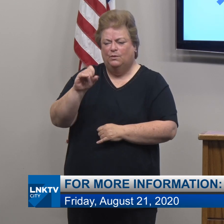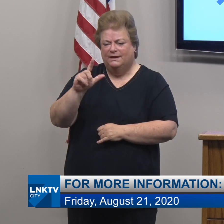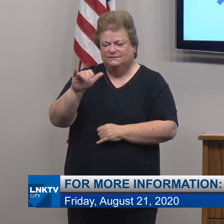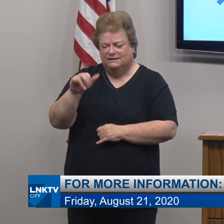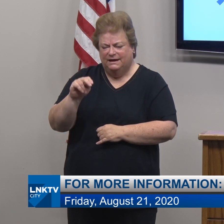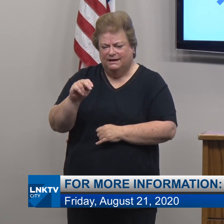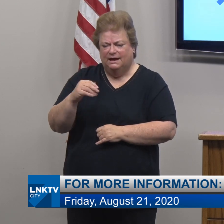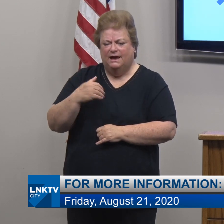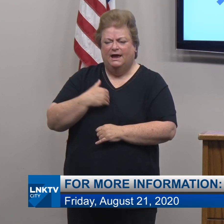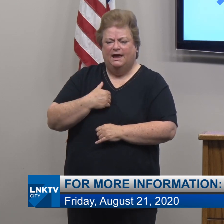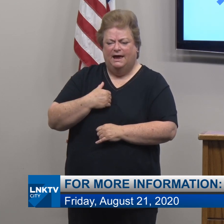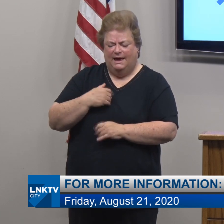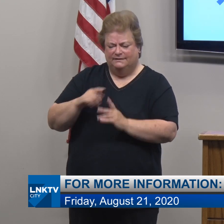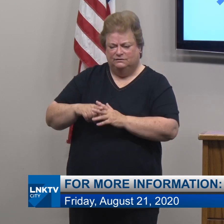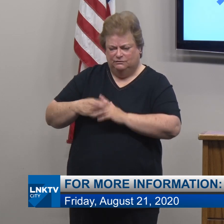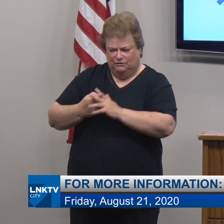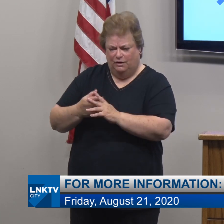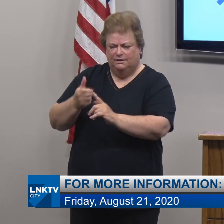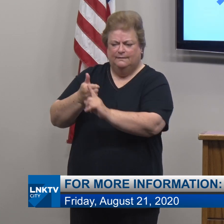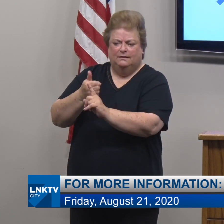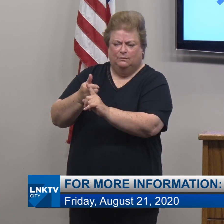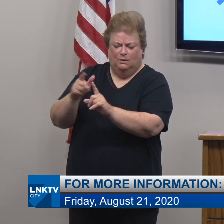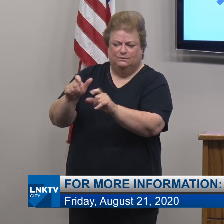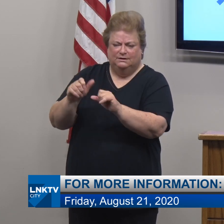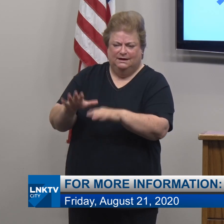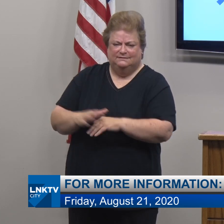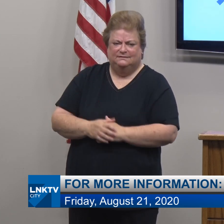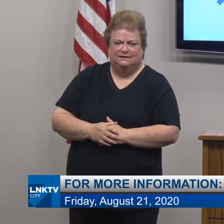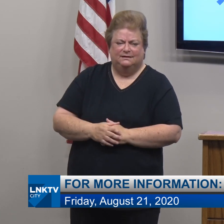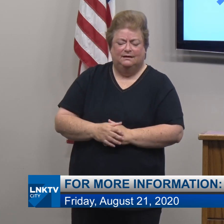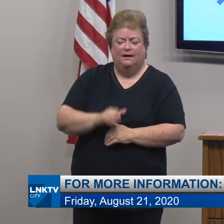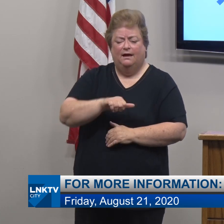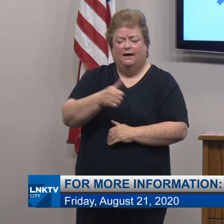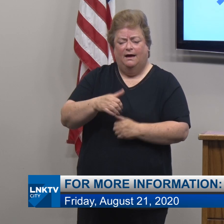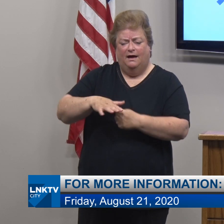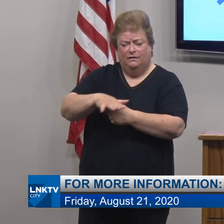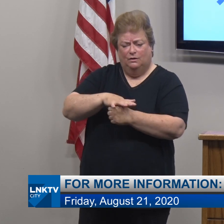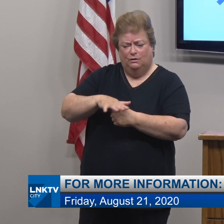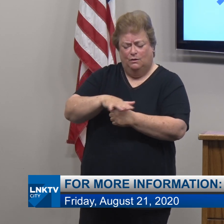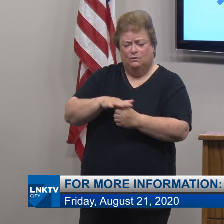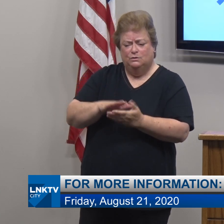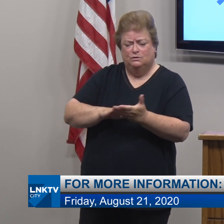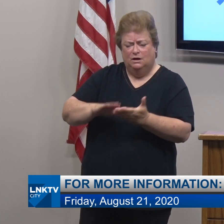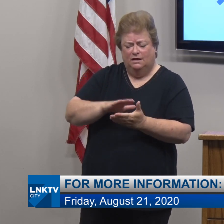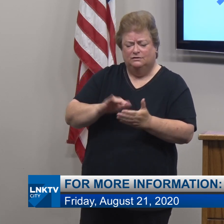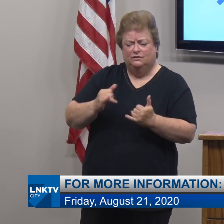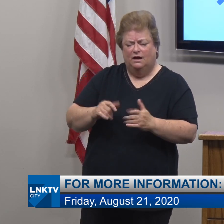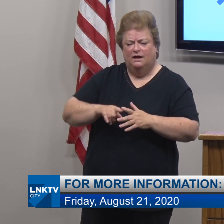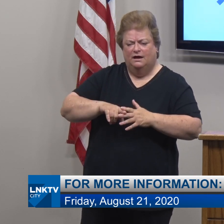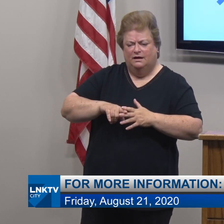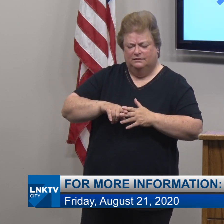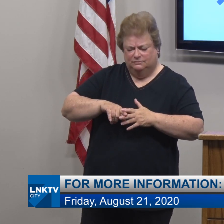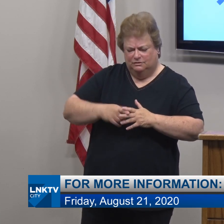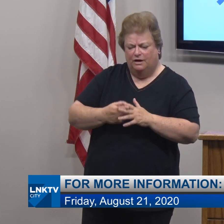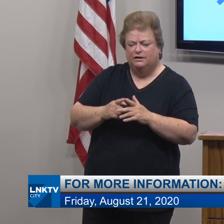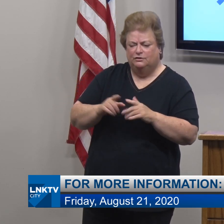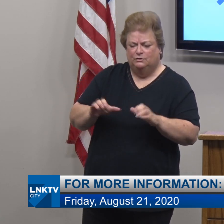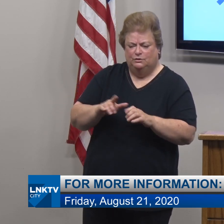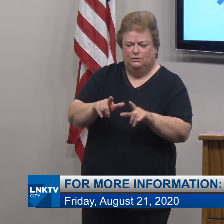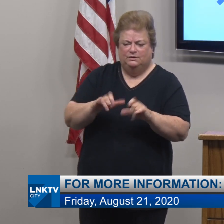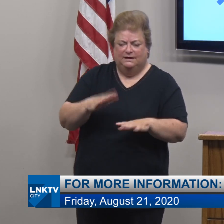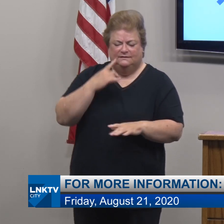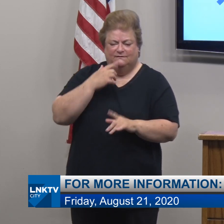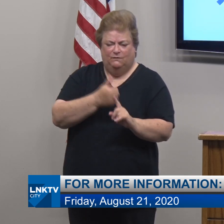Wesleyan has initiated testing. Other local colleges also are planning to expand testing for their